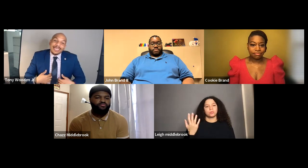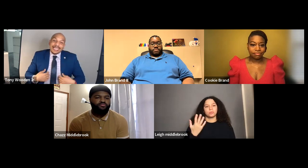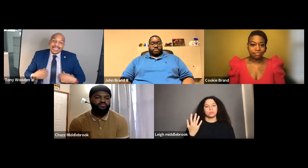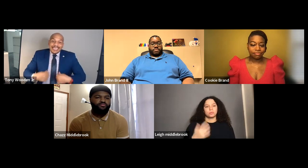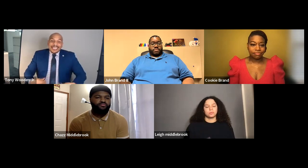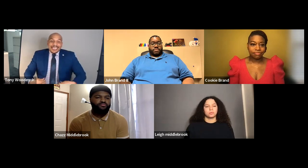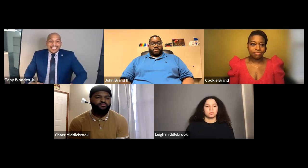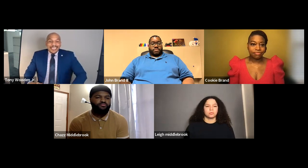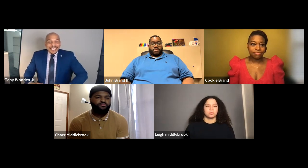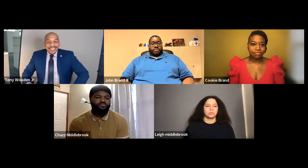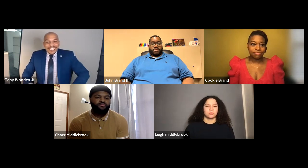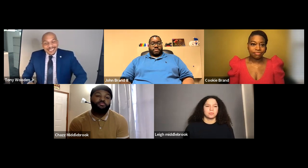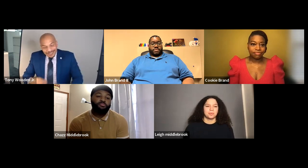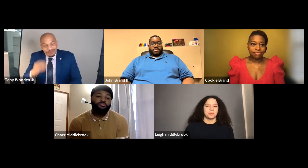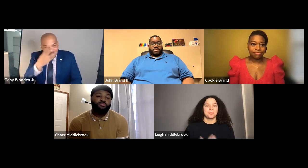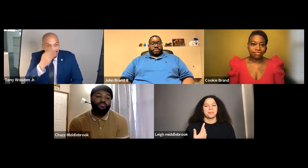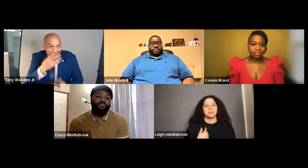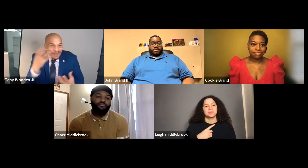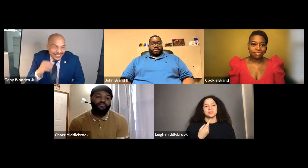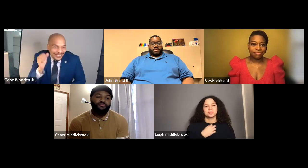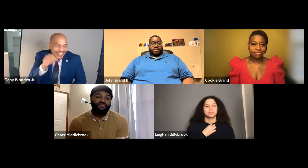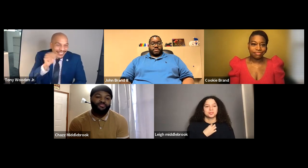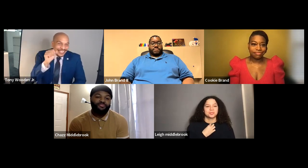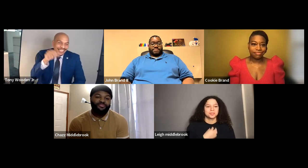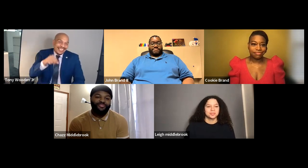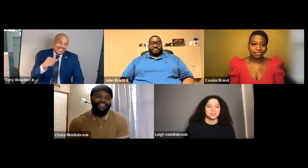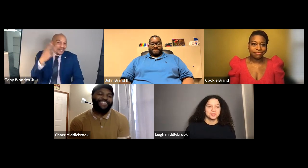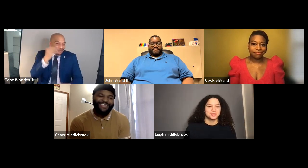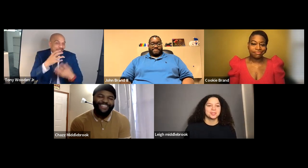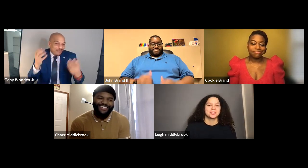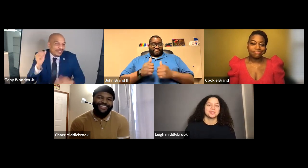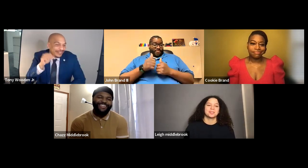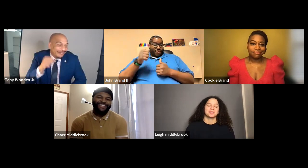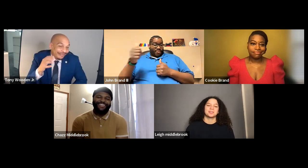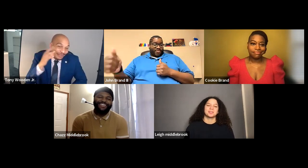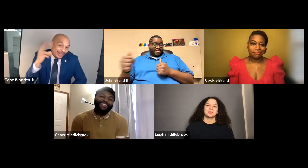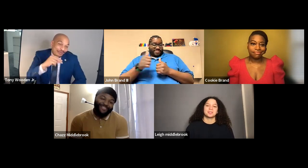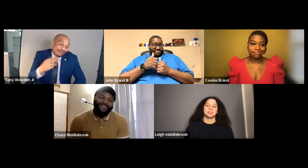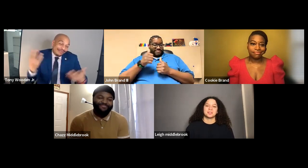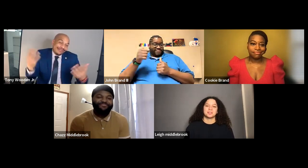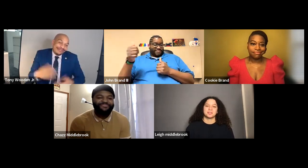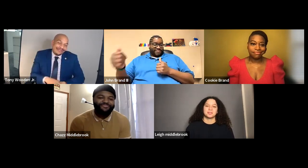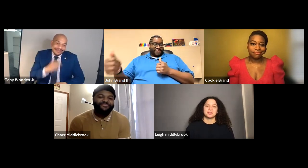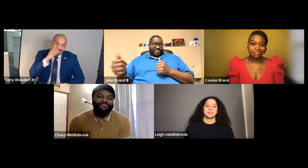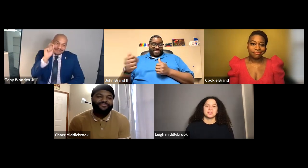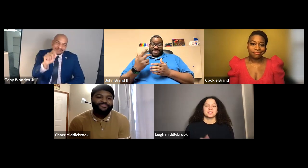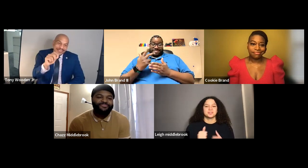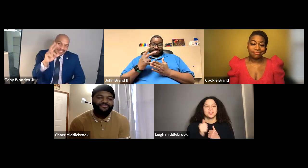said no, or yeah, pretty much. Yeah, that's right. He was just like, pretty much, he was like, nope, that's